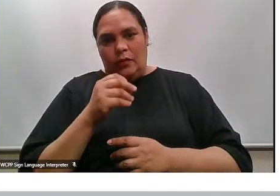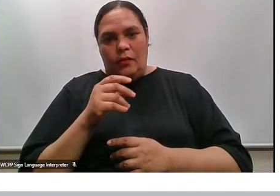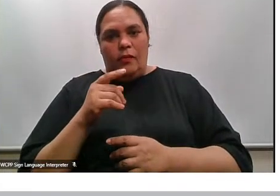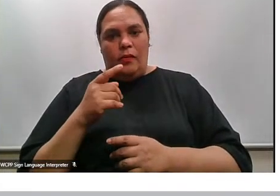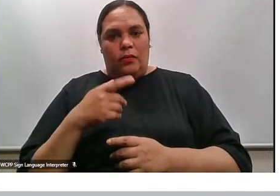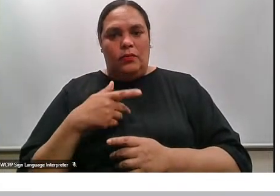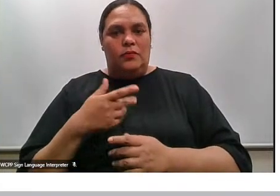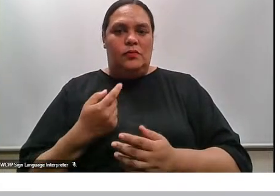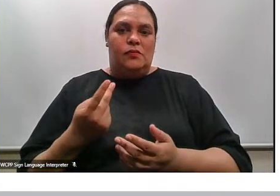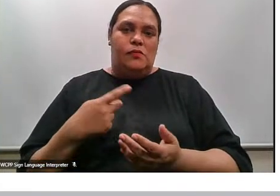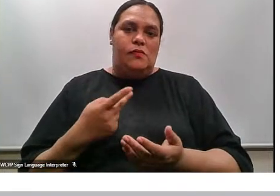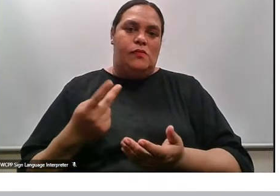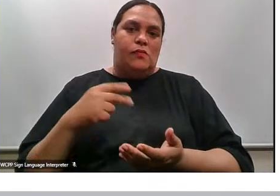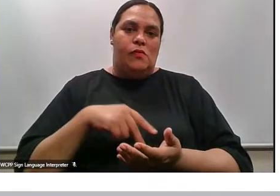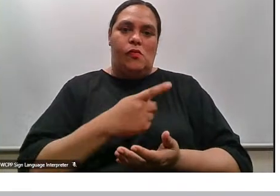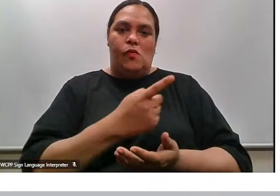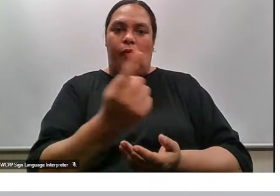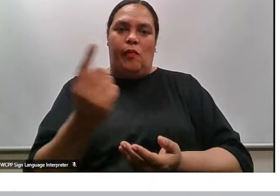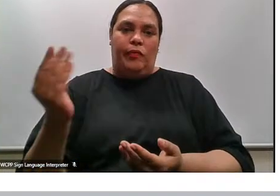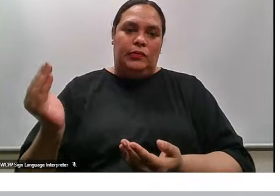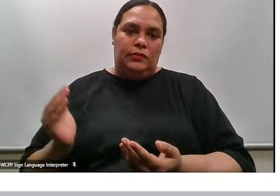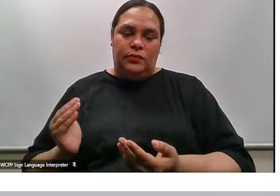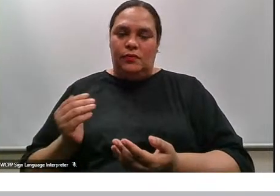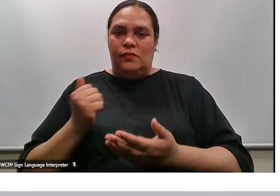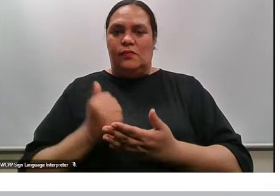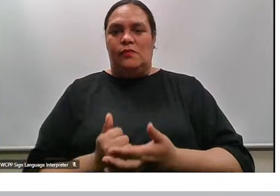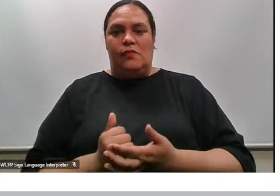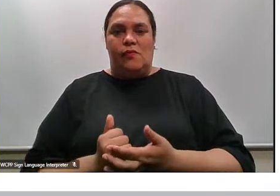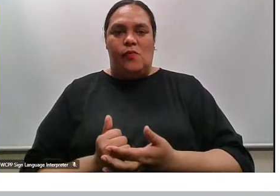up, Chairperson, and make their way